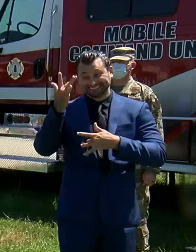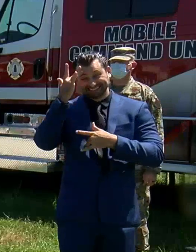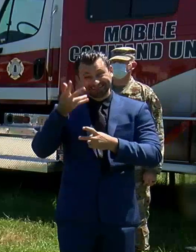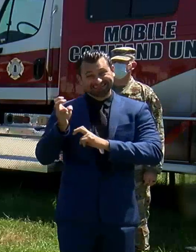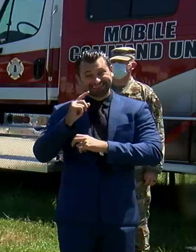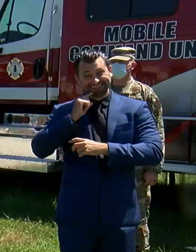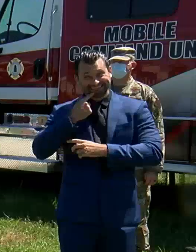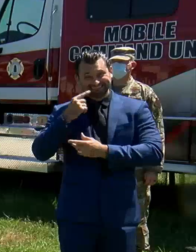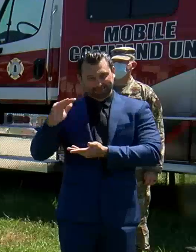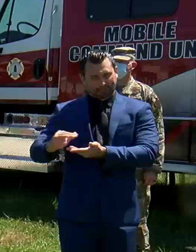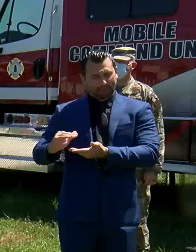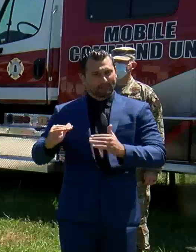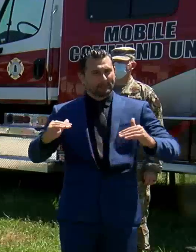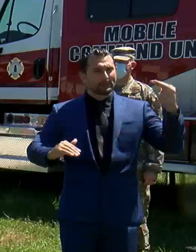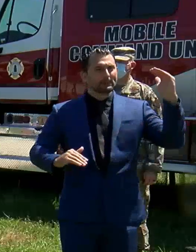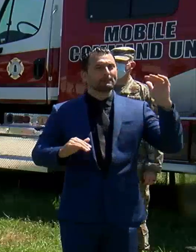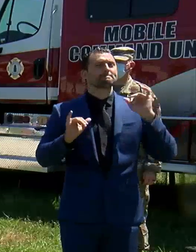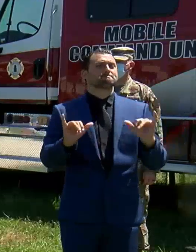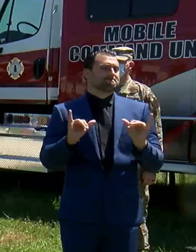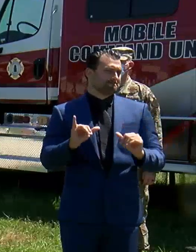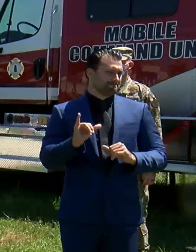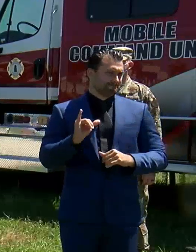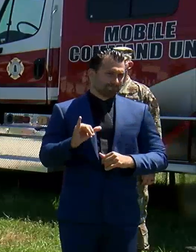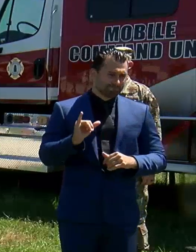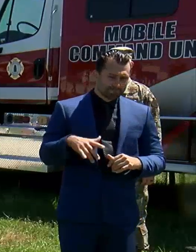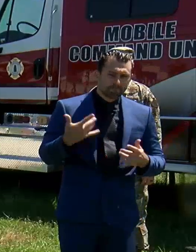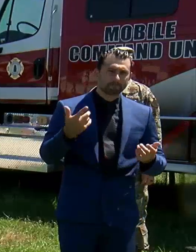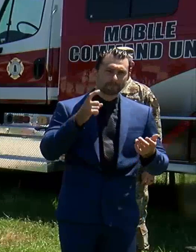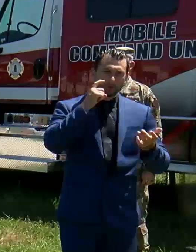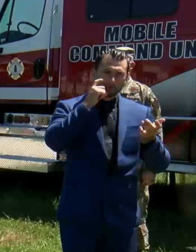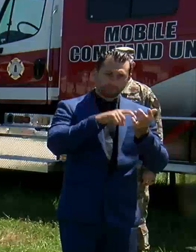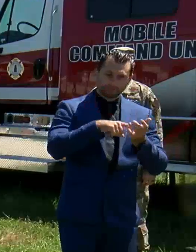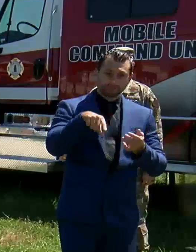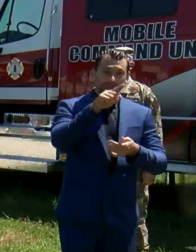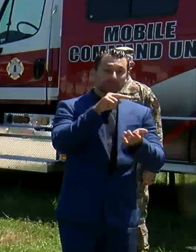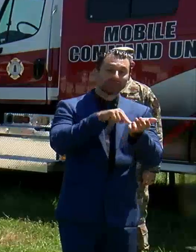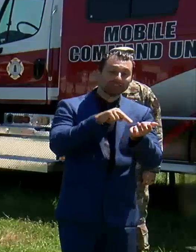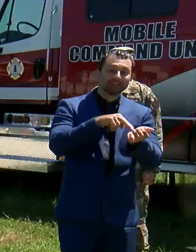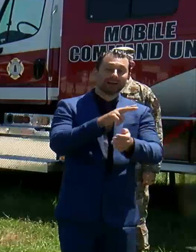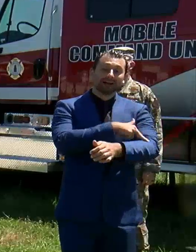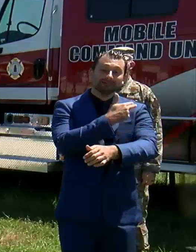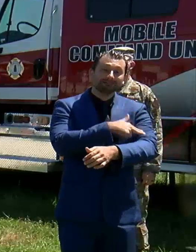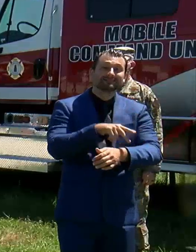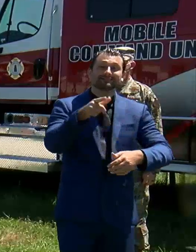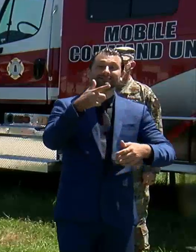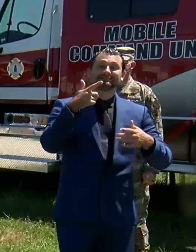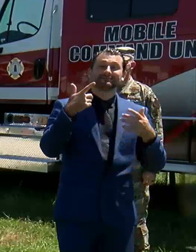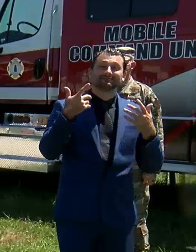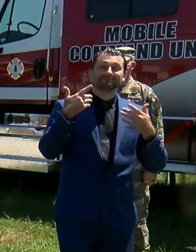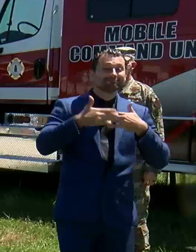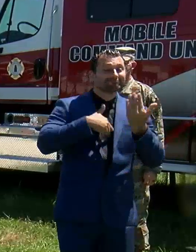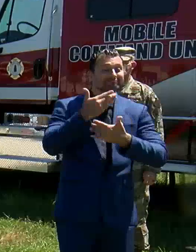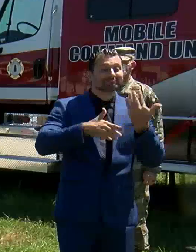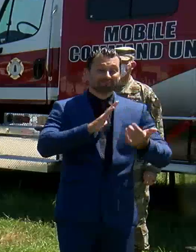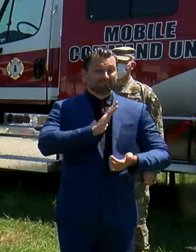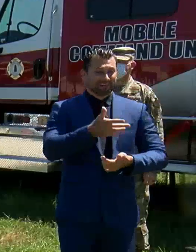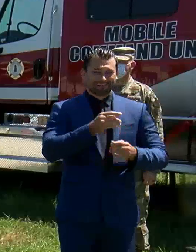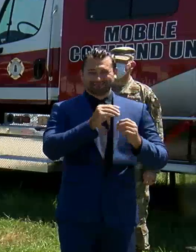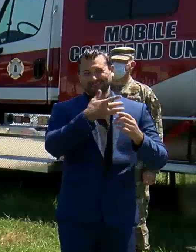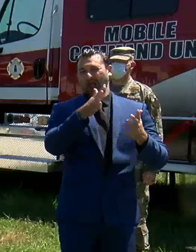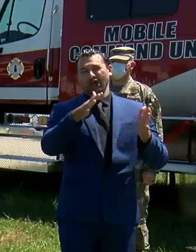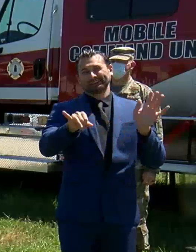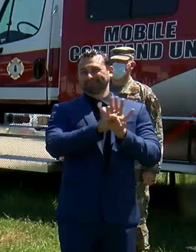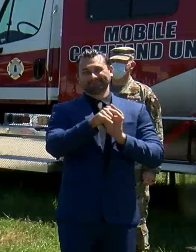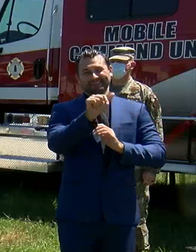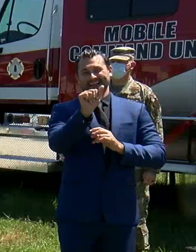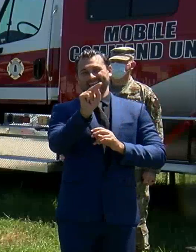and you have the antibodies, then obviously you have immunity. We don't know how long that immunity is. Some people think 6 months, 2 years. I think eventually